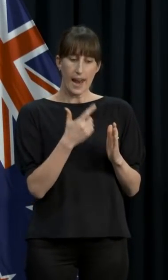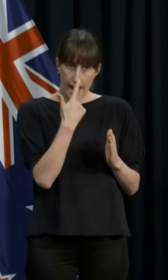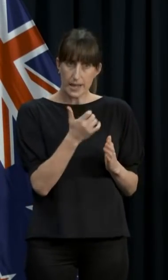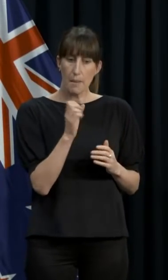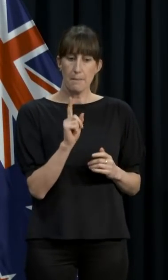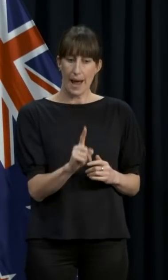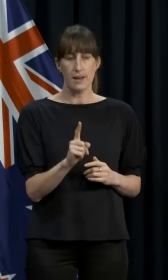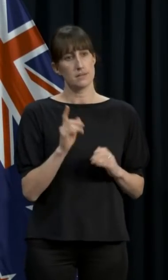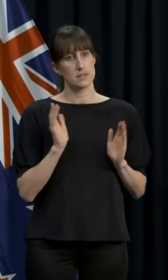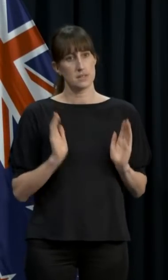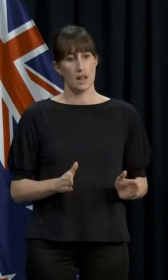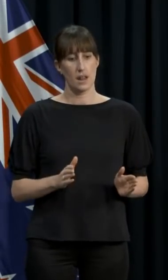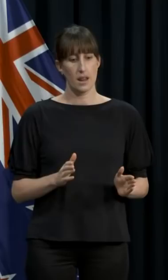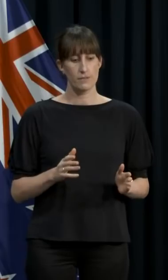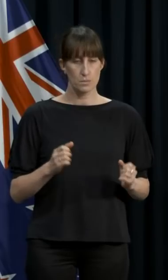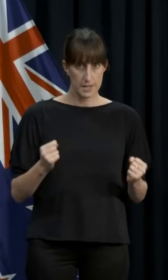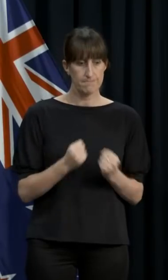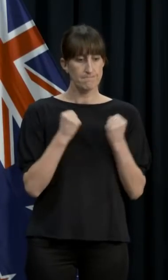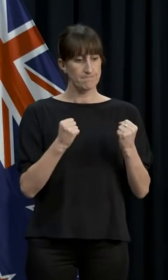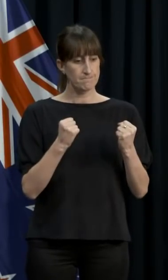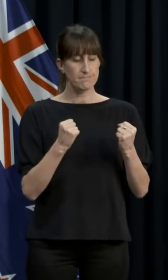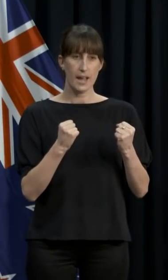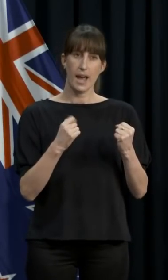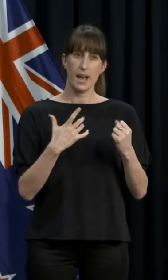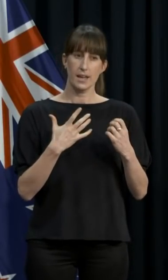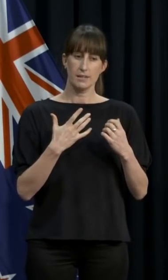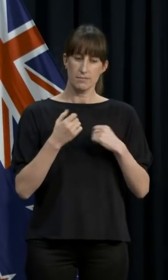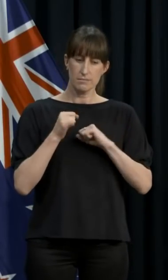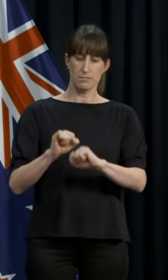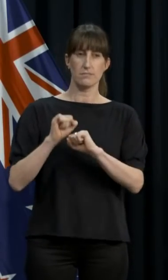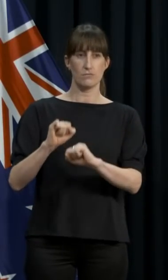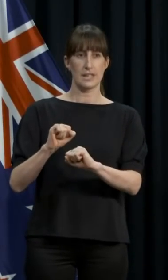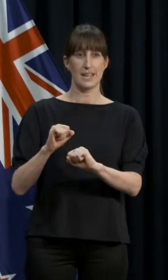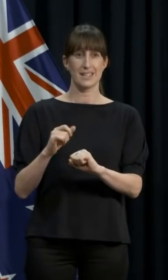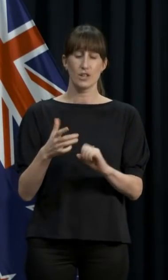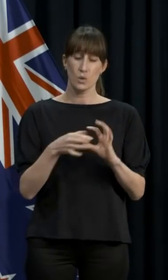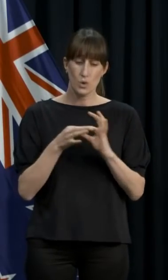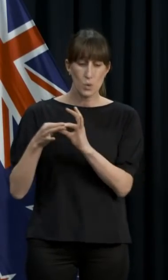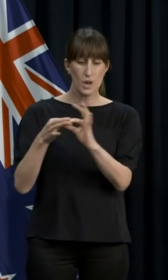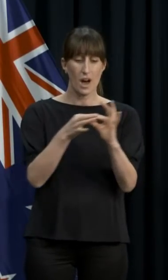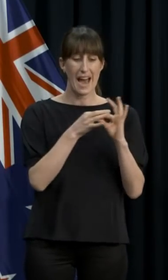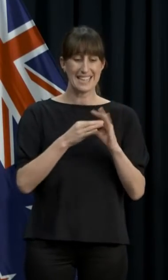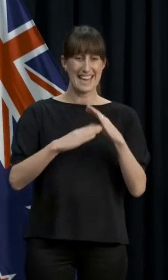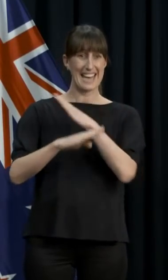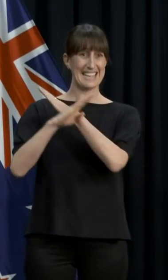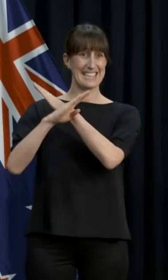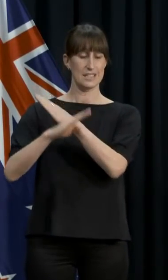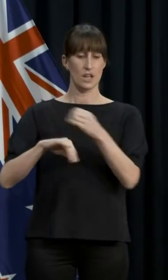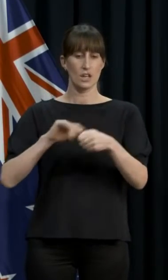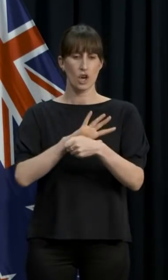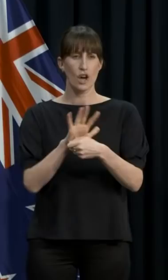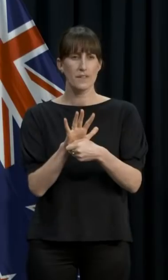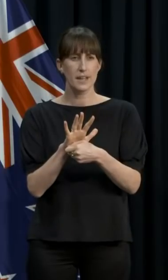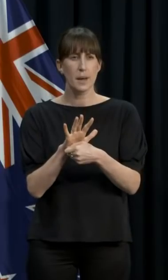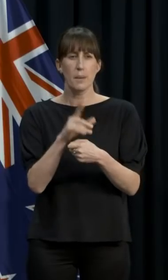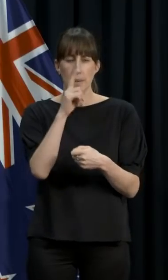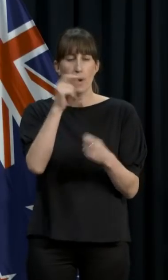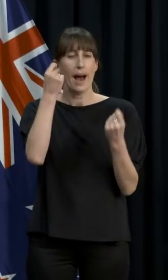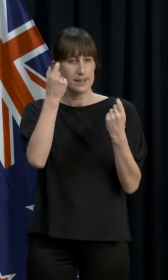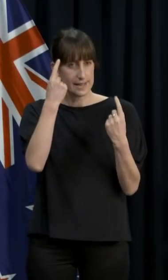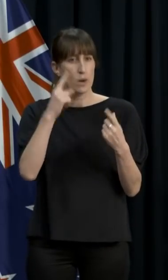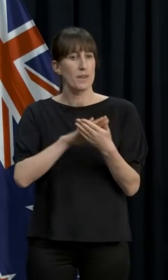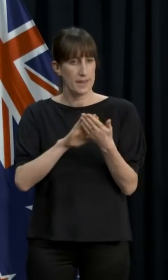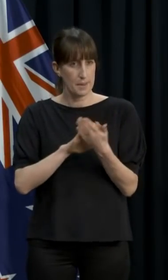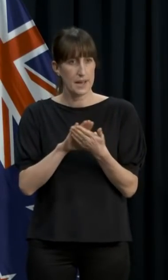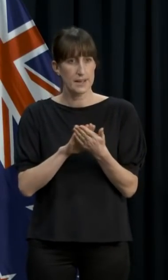that Unite Against COVID-19 message is one that New Zealanders are very familiar with. They understood what it meant, and they understood what they need